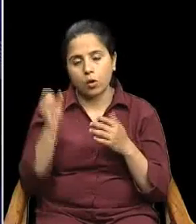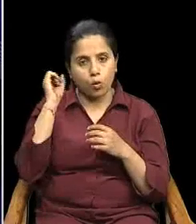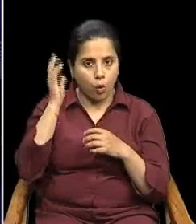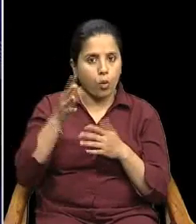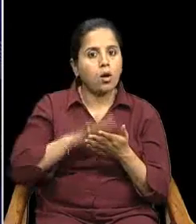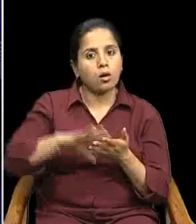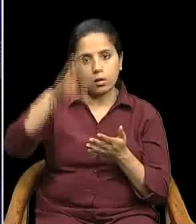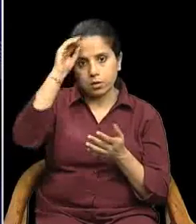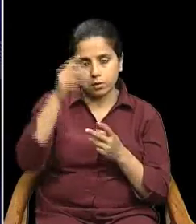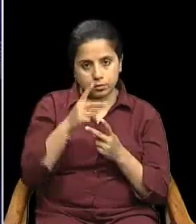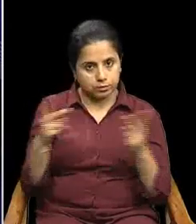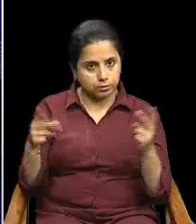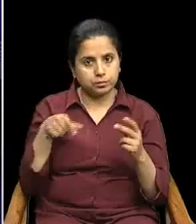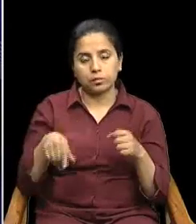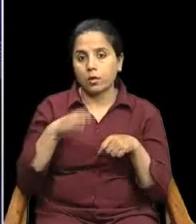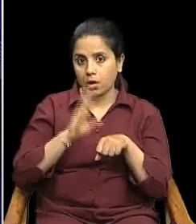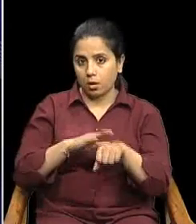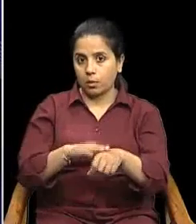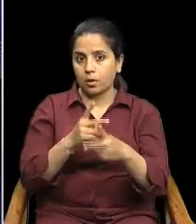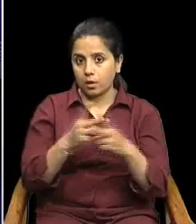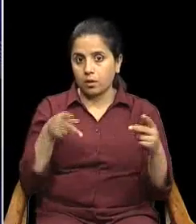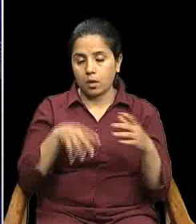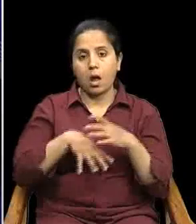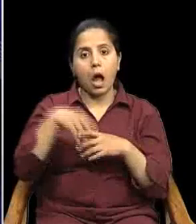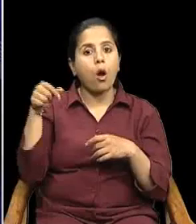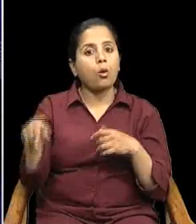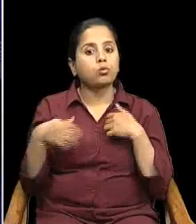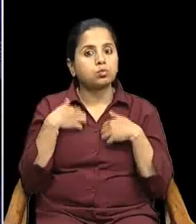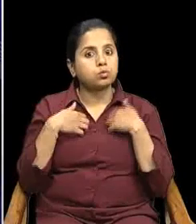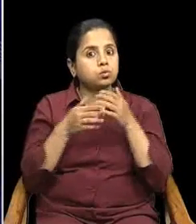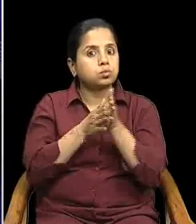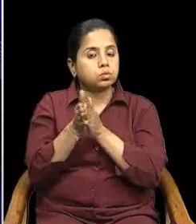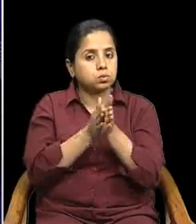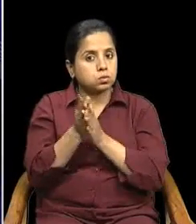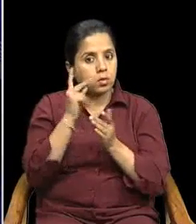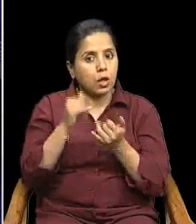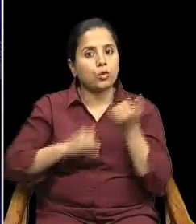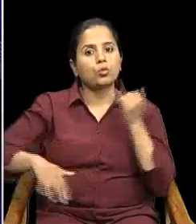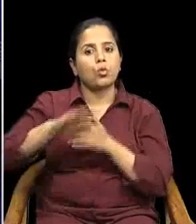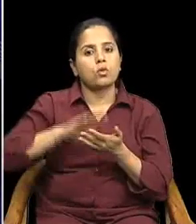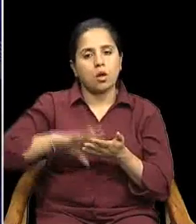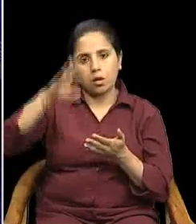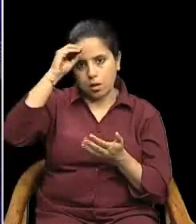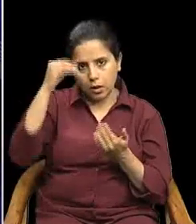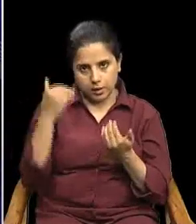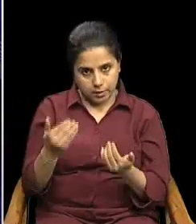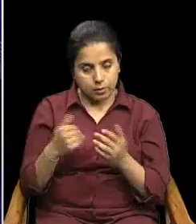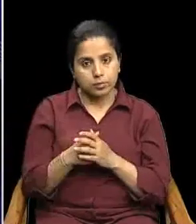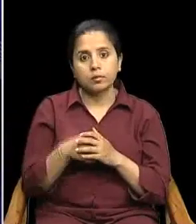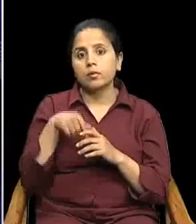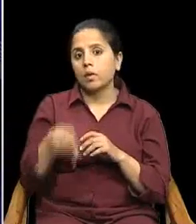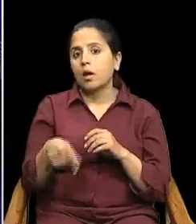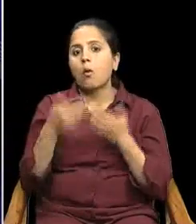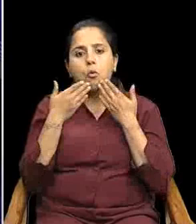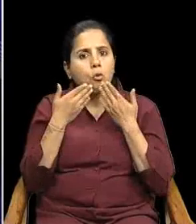learning. Experience the external motivation is a part of social learning. Be open